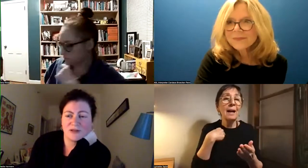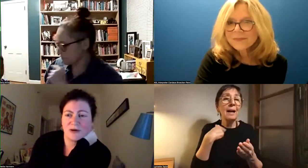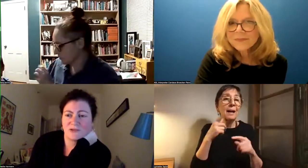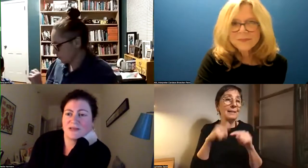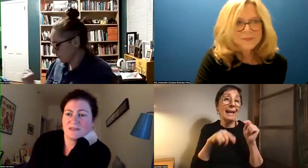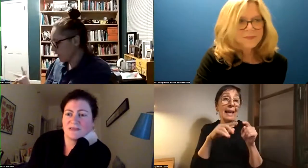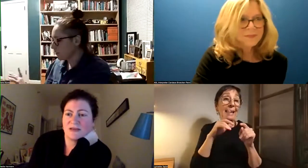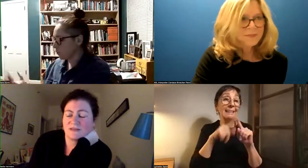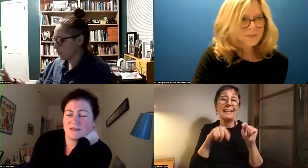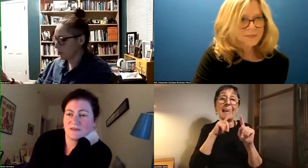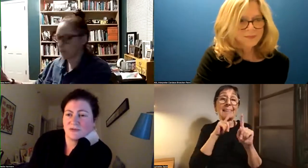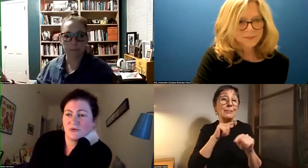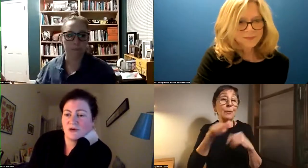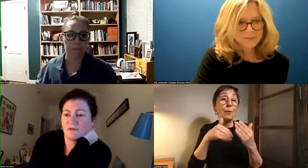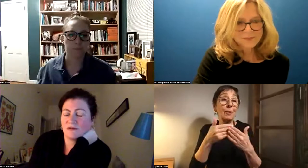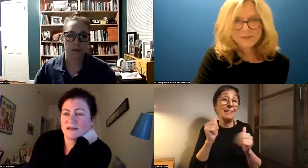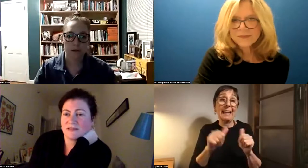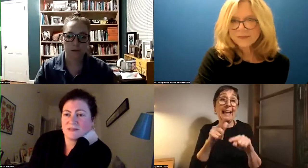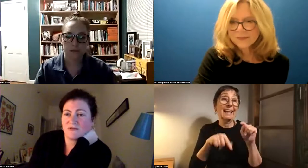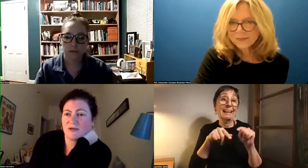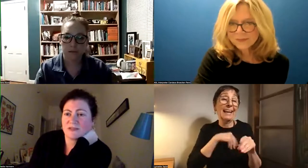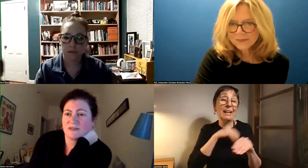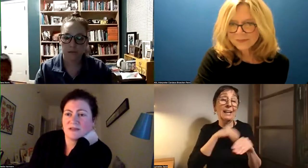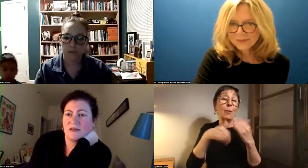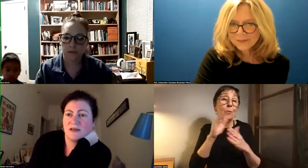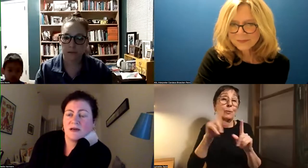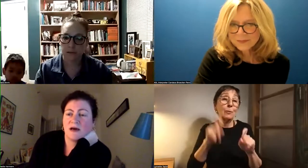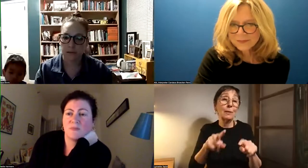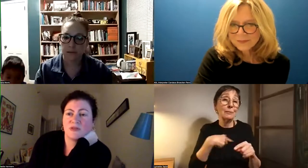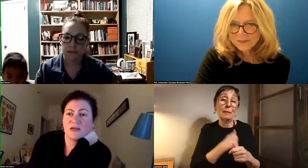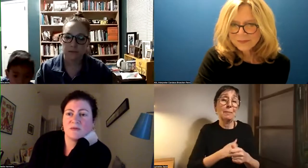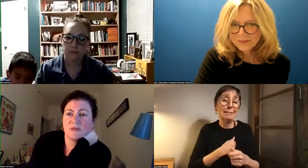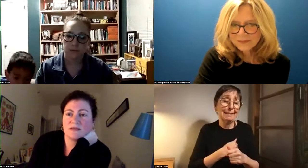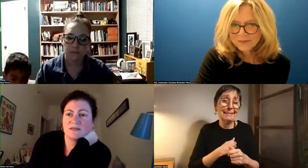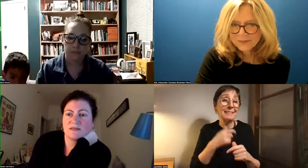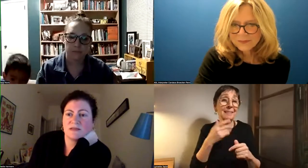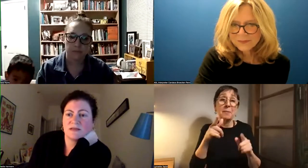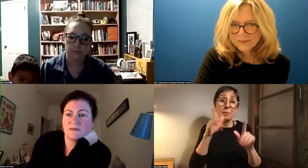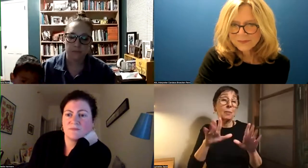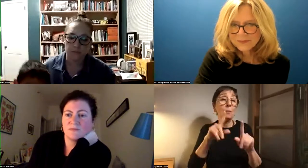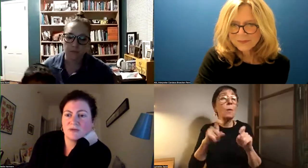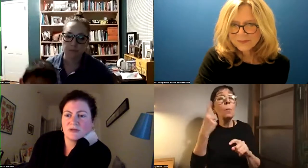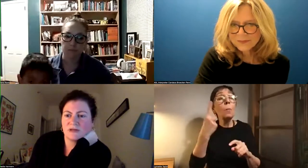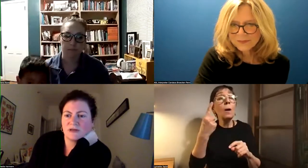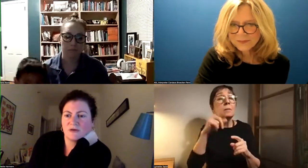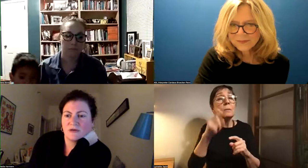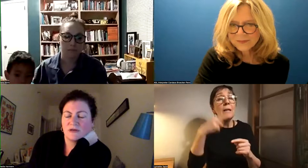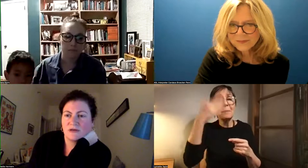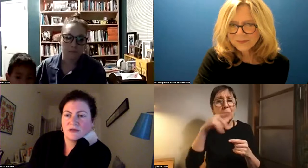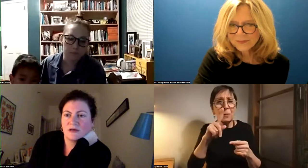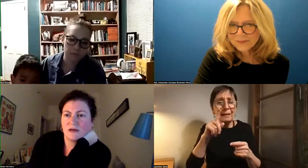them, so I apologize in advance to all of you who are asking these great questions. But the one I missed is, where did it